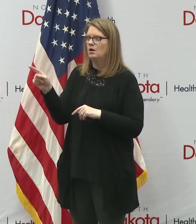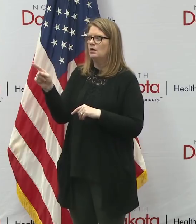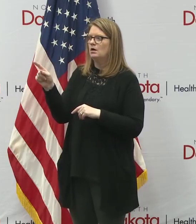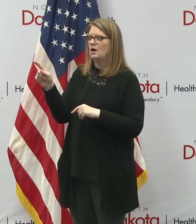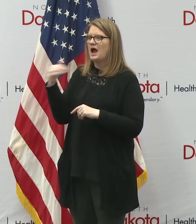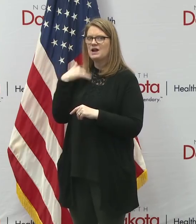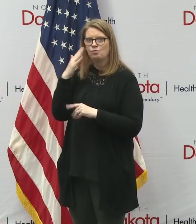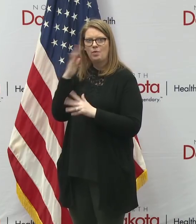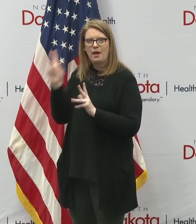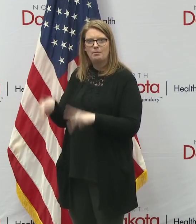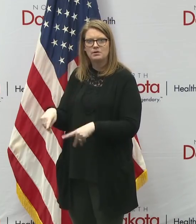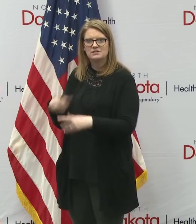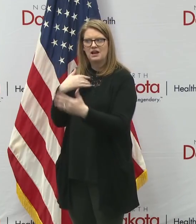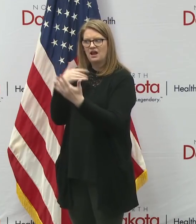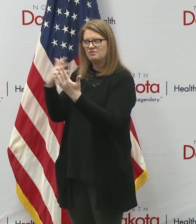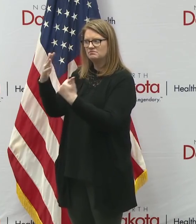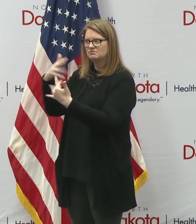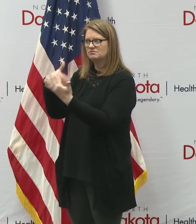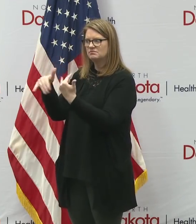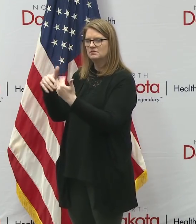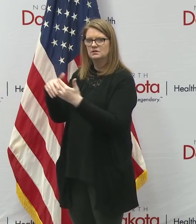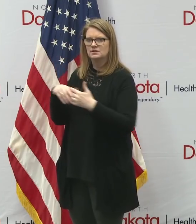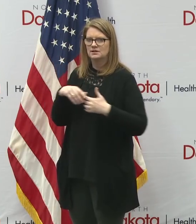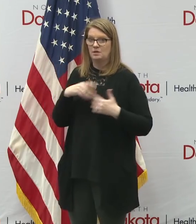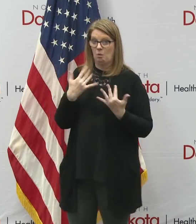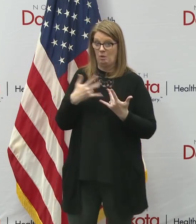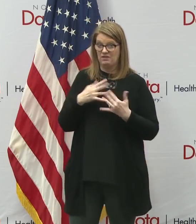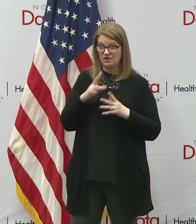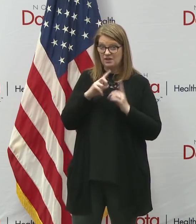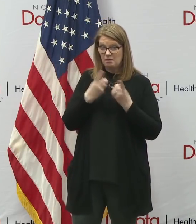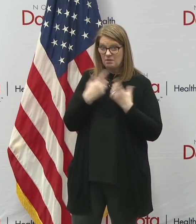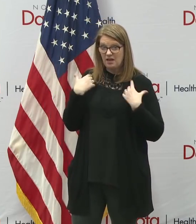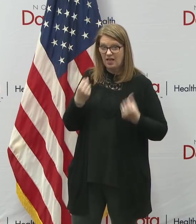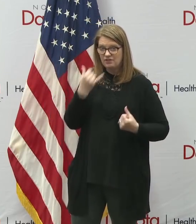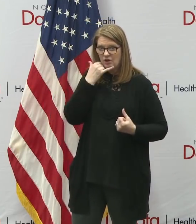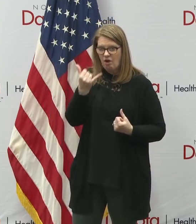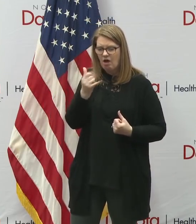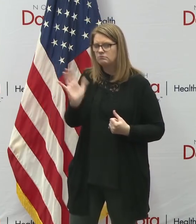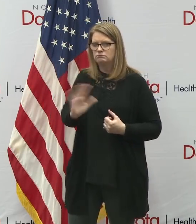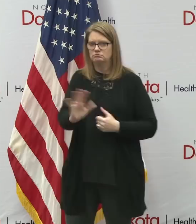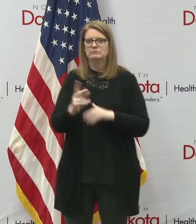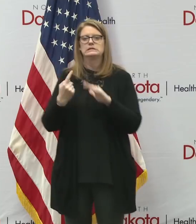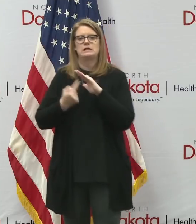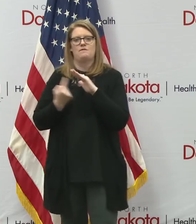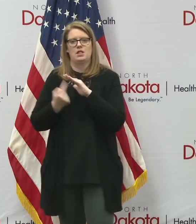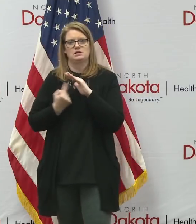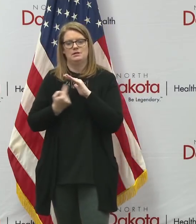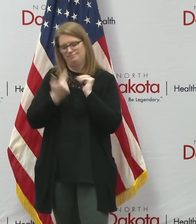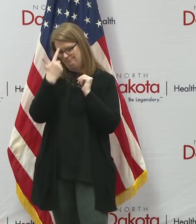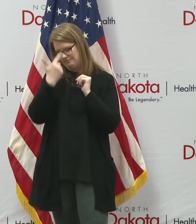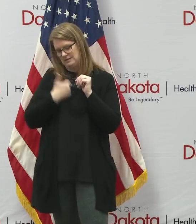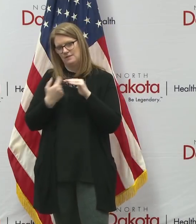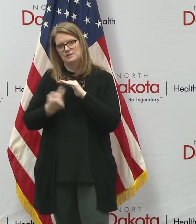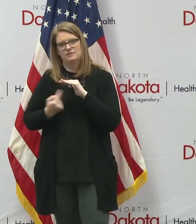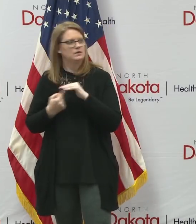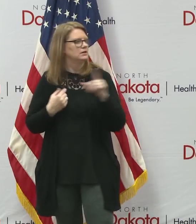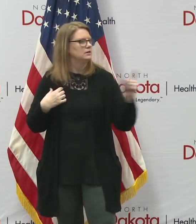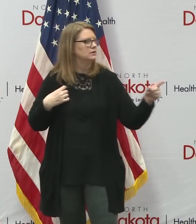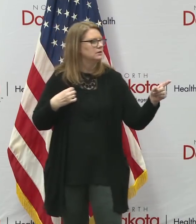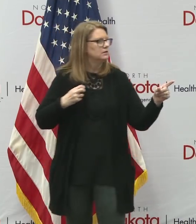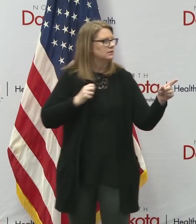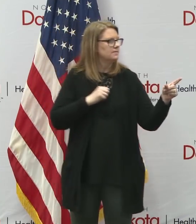them, don't wait for the Department of Health to call. You can start self-isolating right now if you've been in contact. And do you know where there are